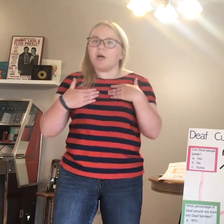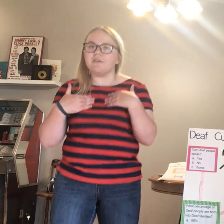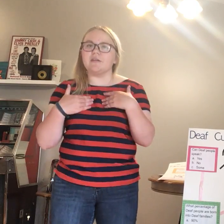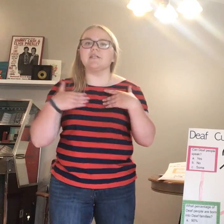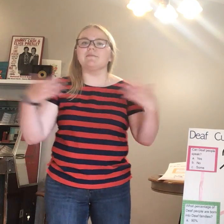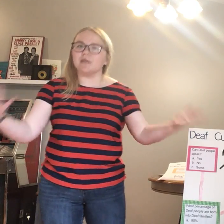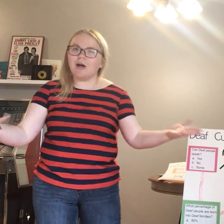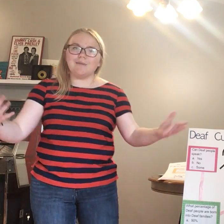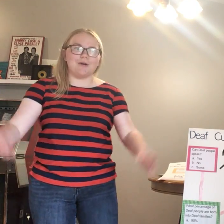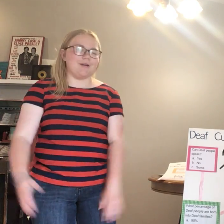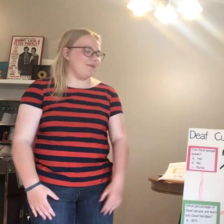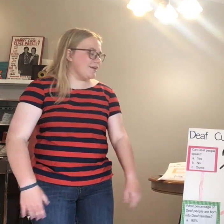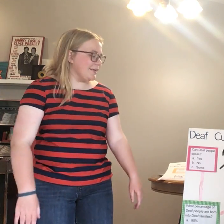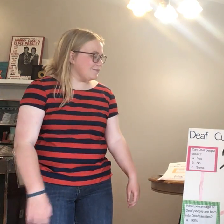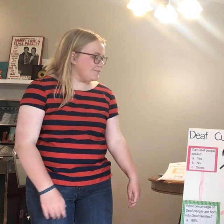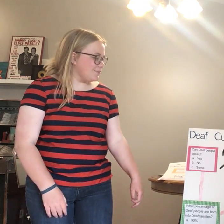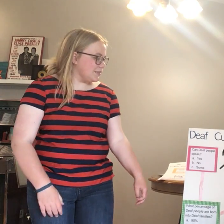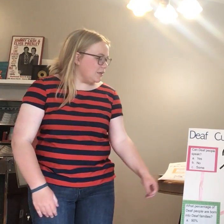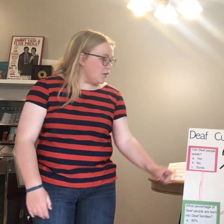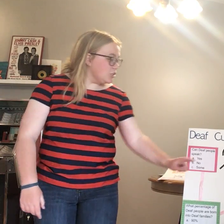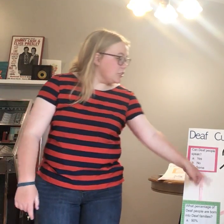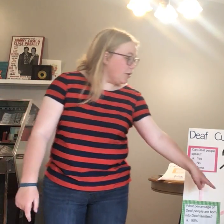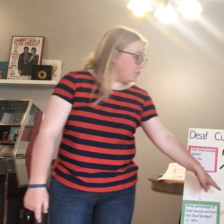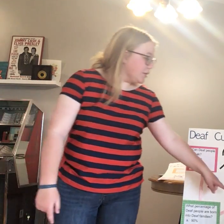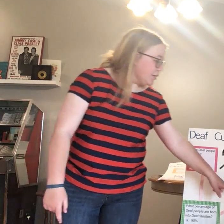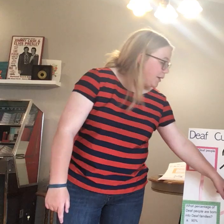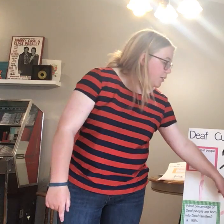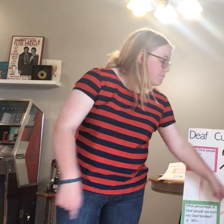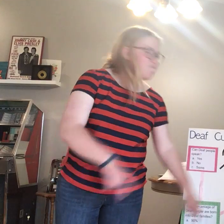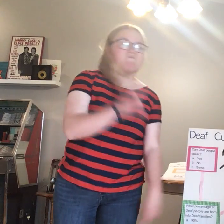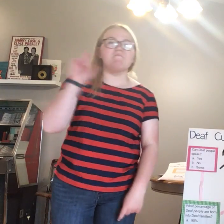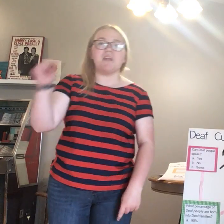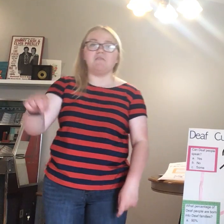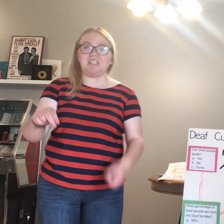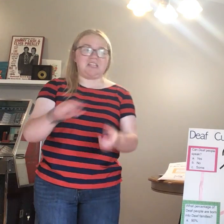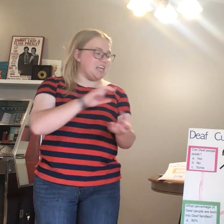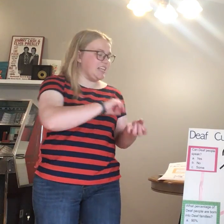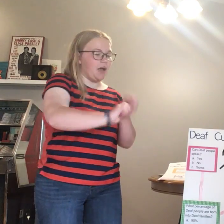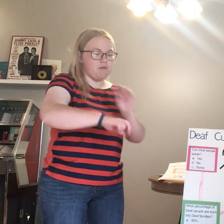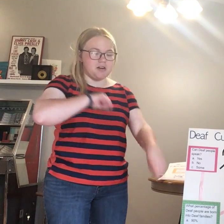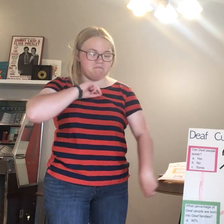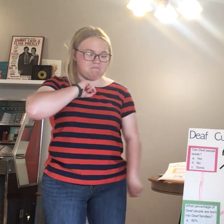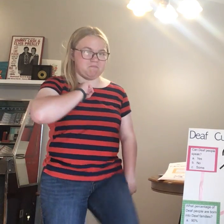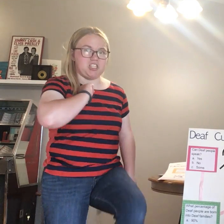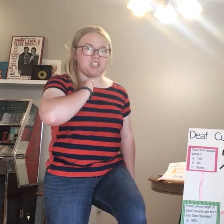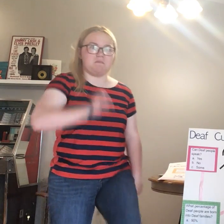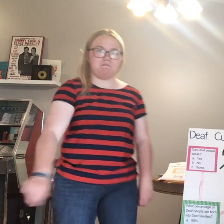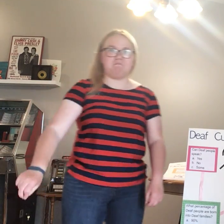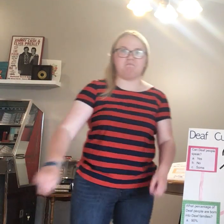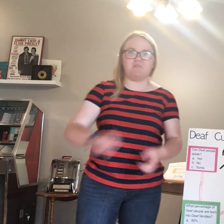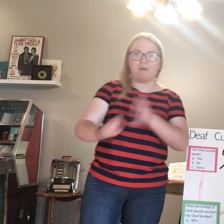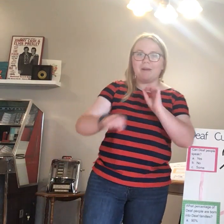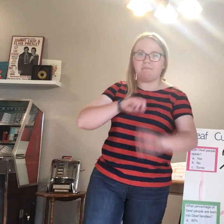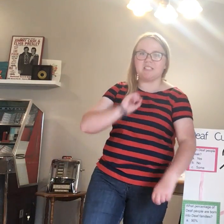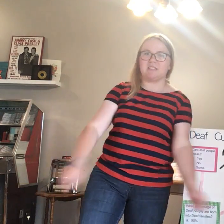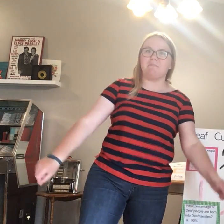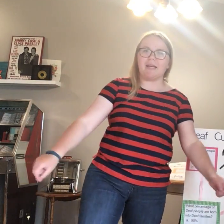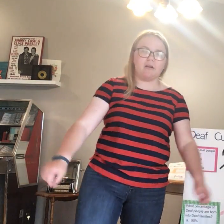hard of hearing, then we call them hard of hearing. No. Hearing impaired? No, just like take that word, just rip it up, smack it on the